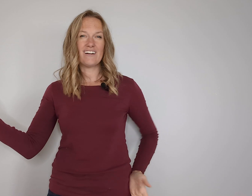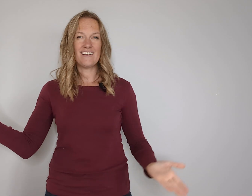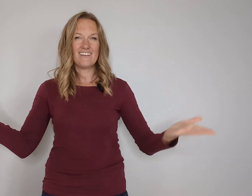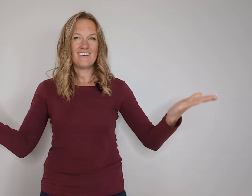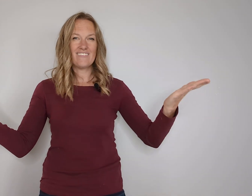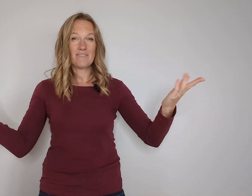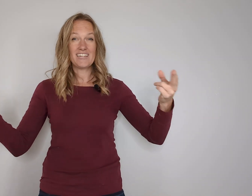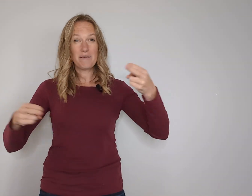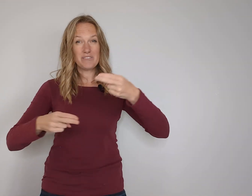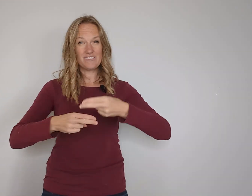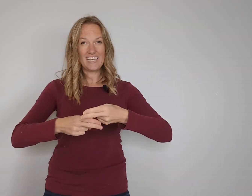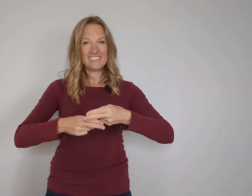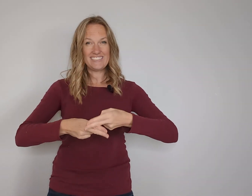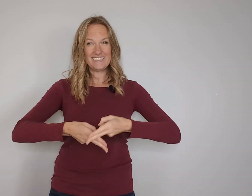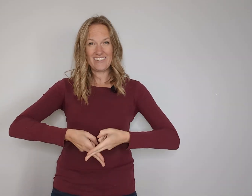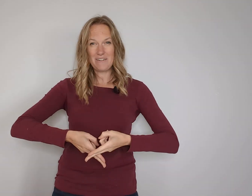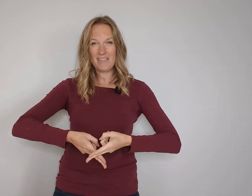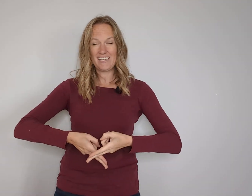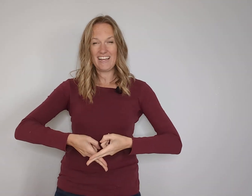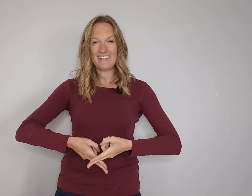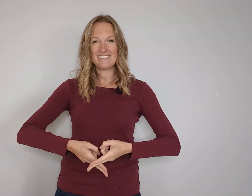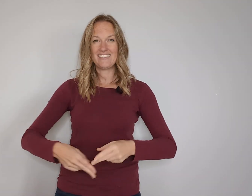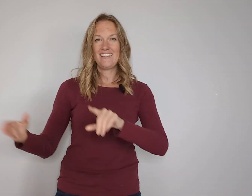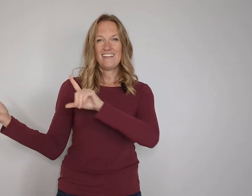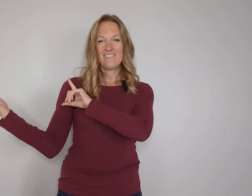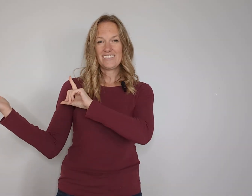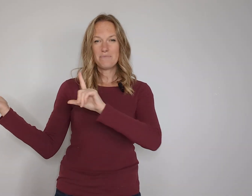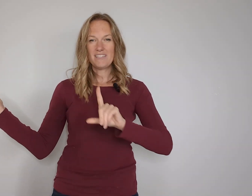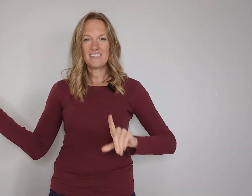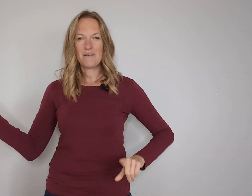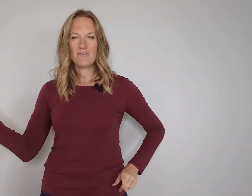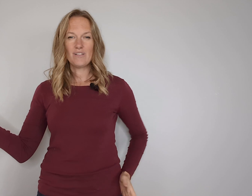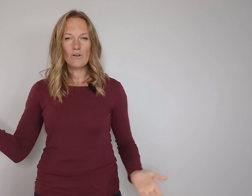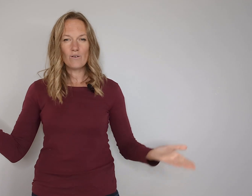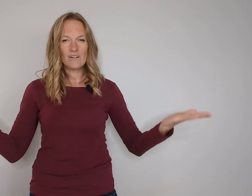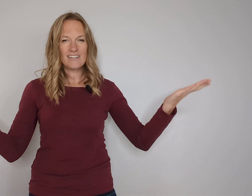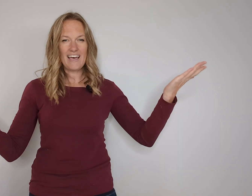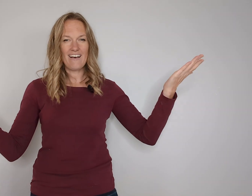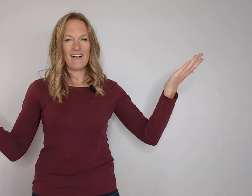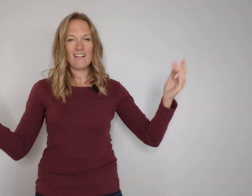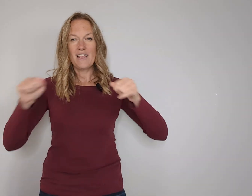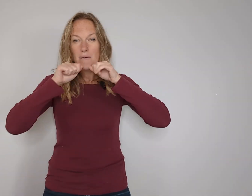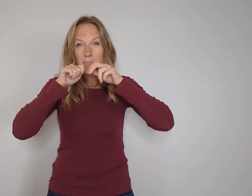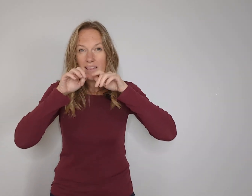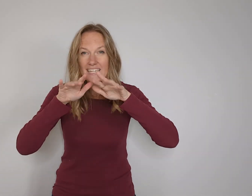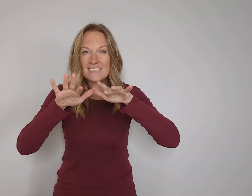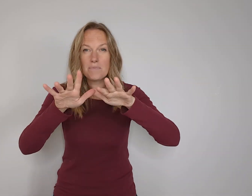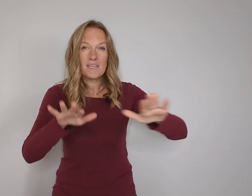Lord. Remember, name is those H's, kind of making an X. Blessed be the name of the Lord, and L. Blessed